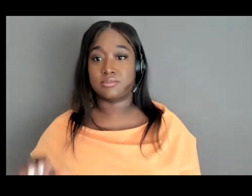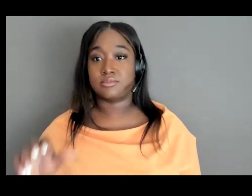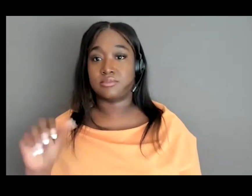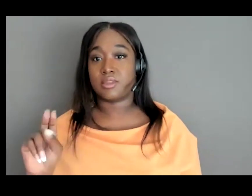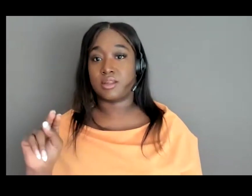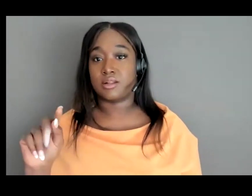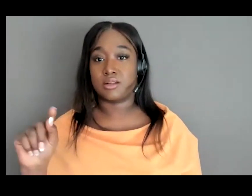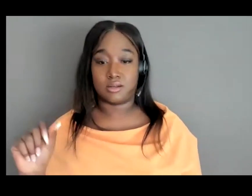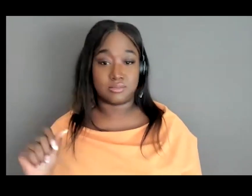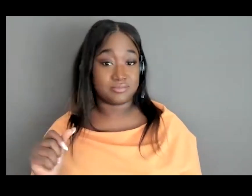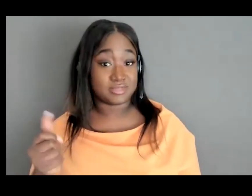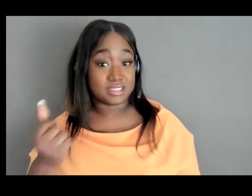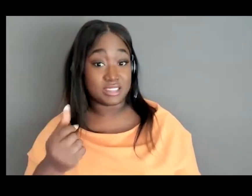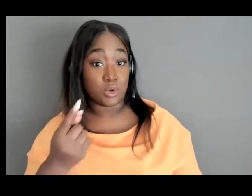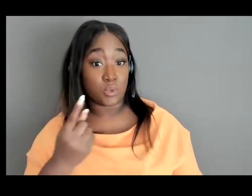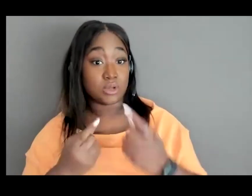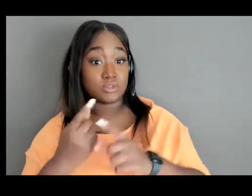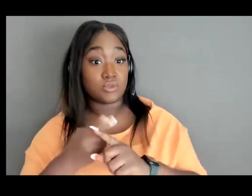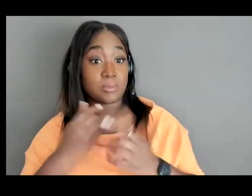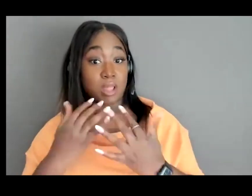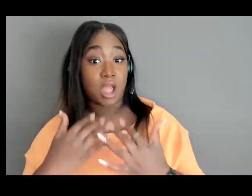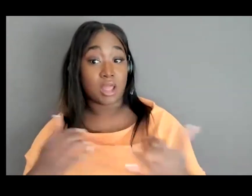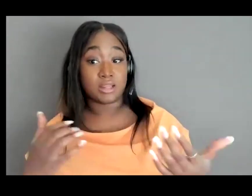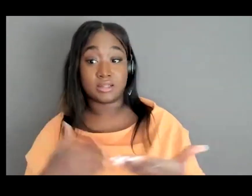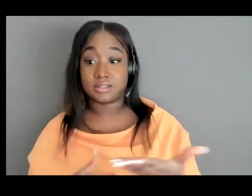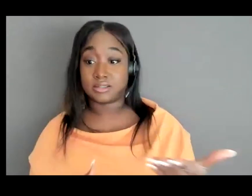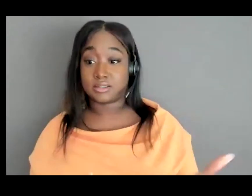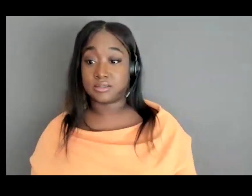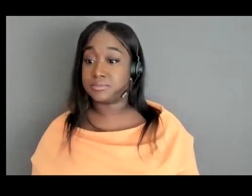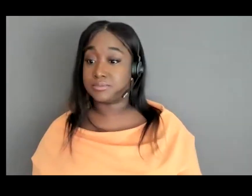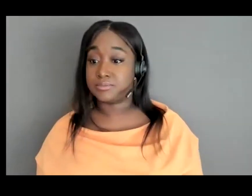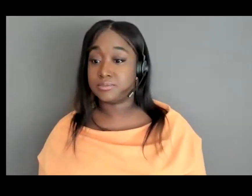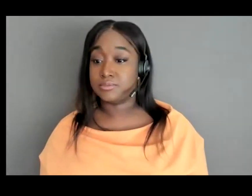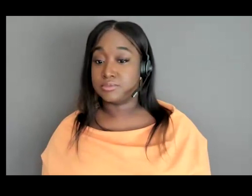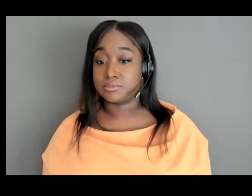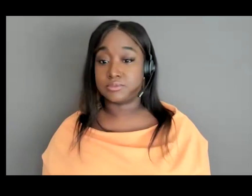Any questions from the audience?